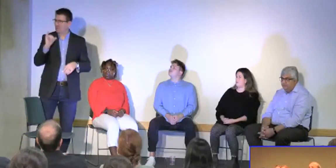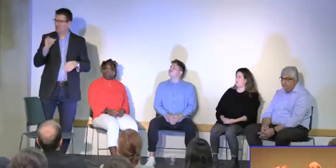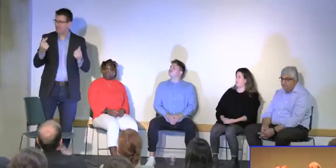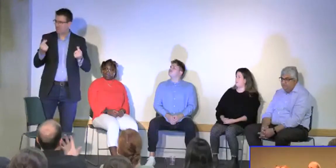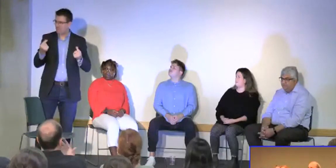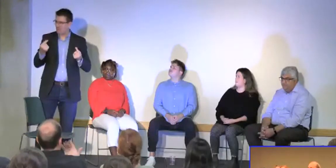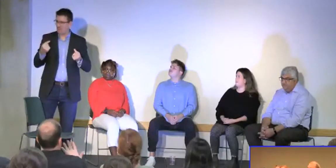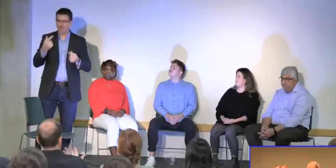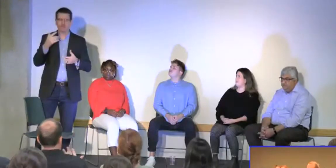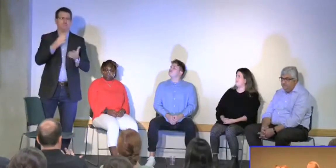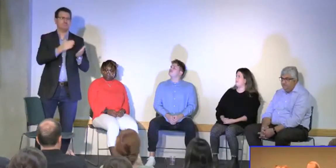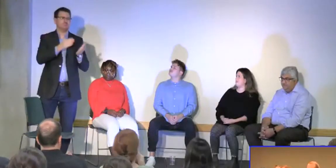here's what this is going to look like this evening.